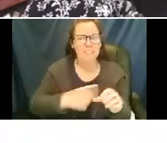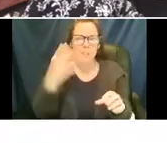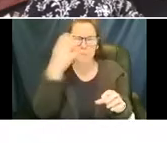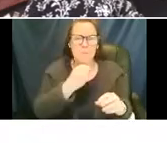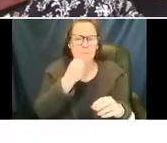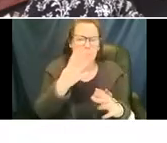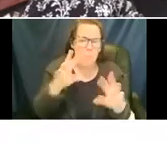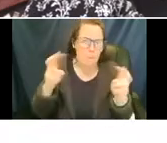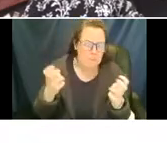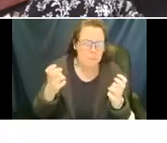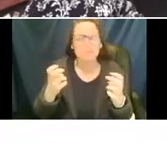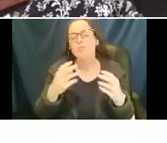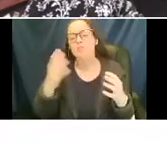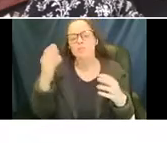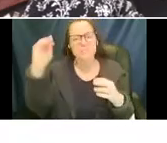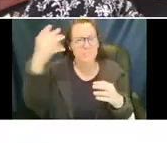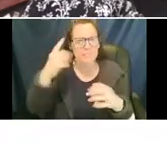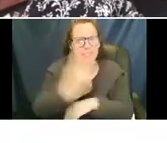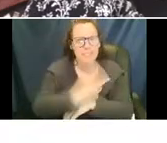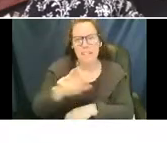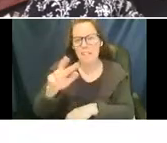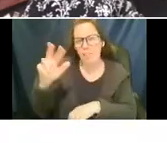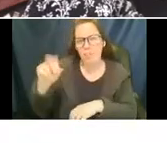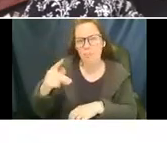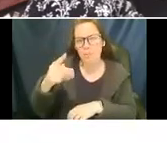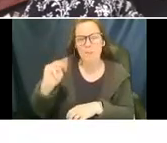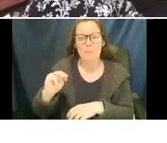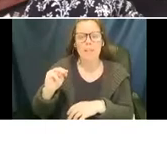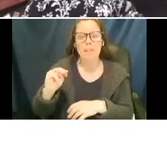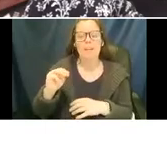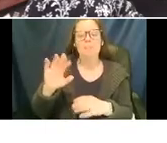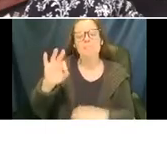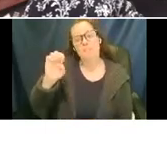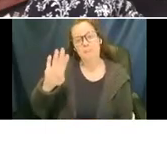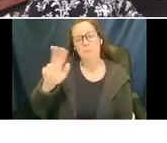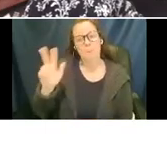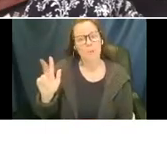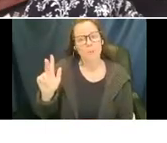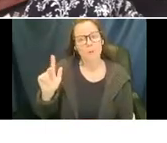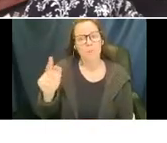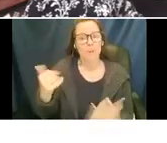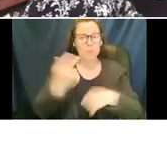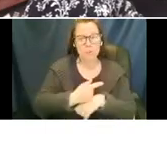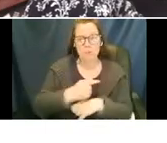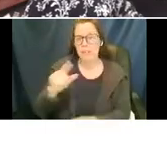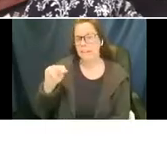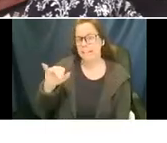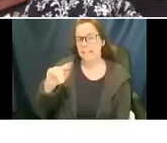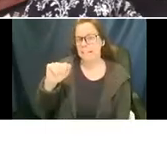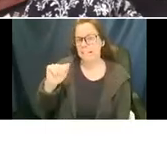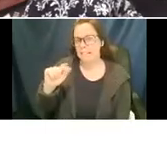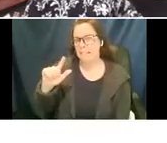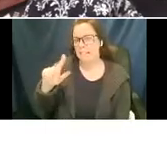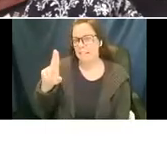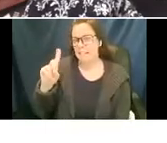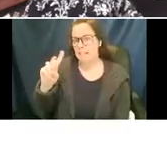is 3:30 p.m. on the 23rd of February. Today we have Nita Ludwig of the Rock Island County